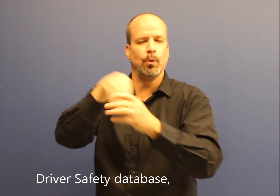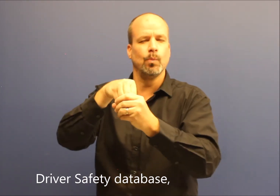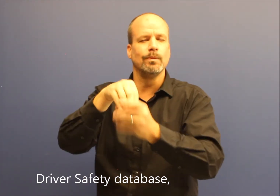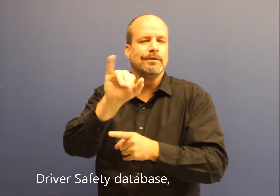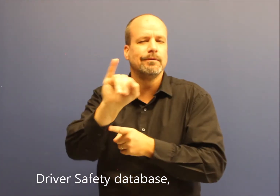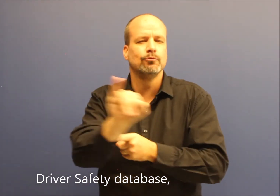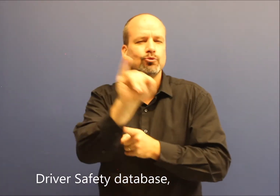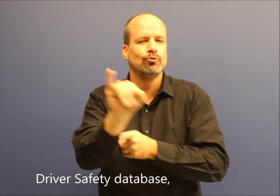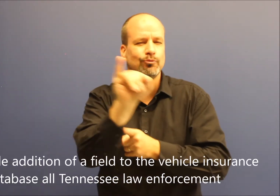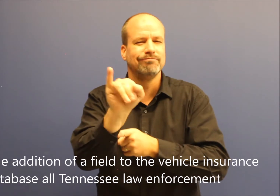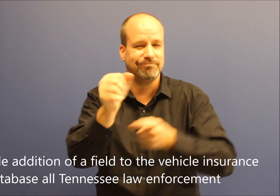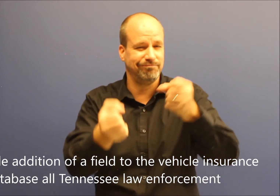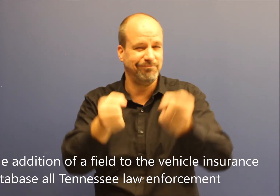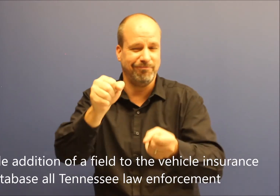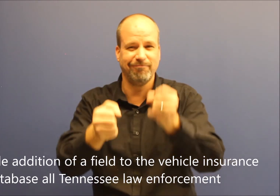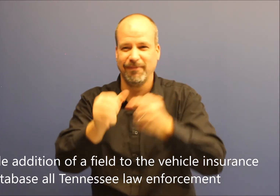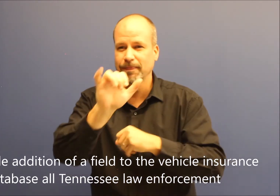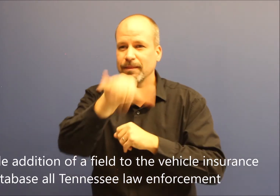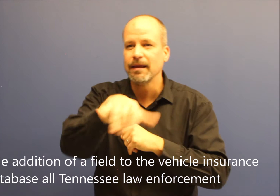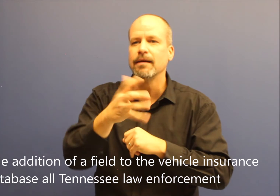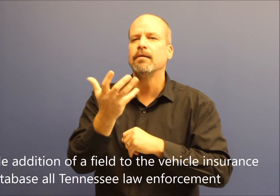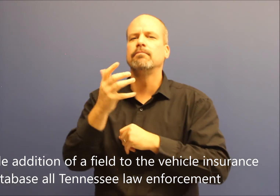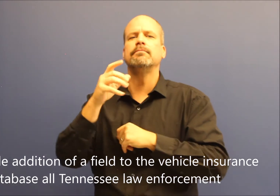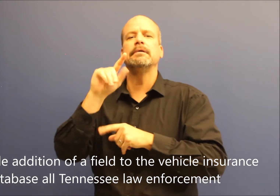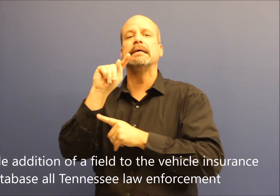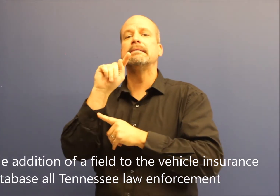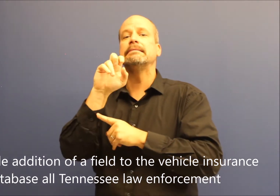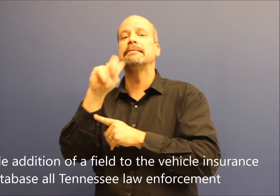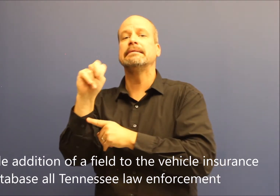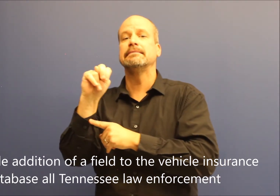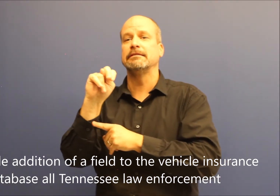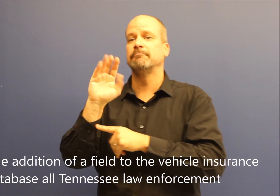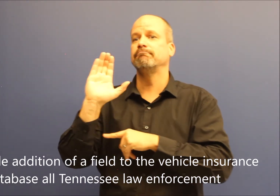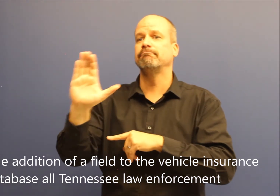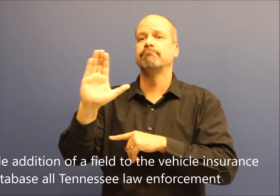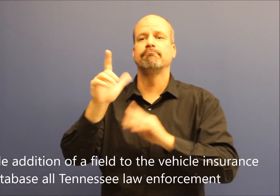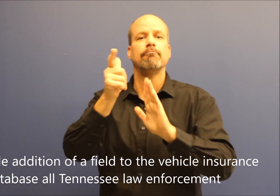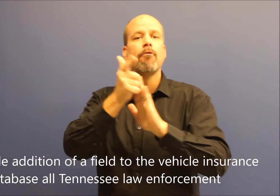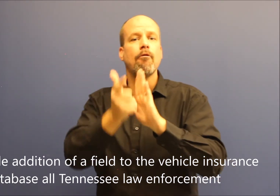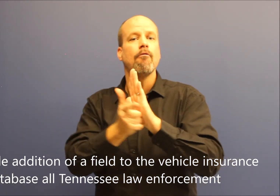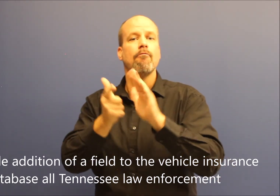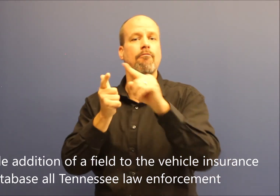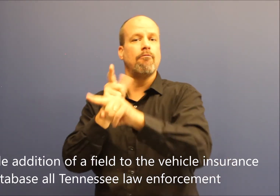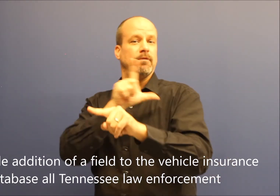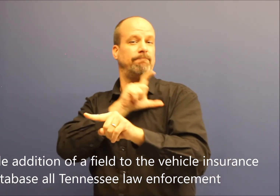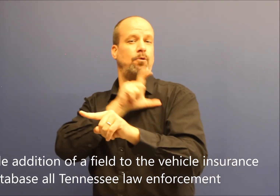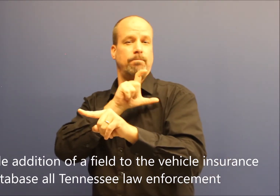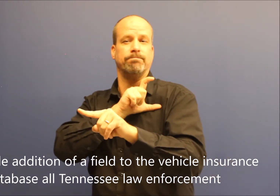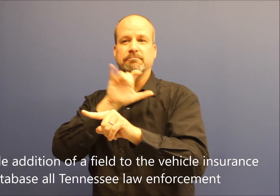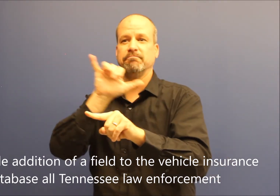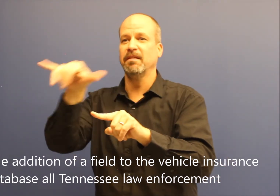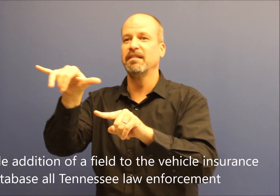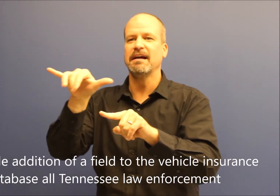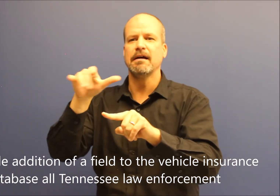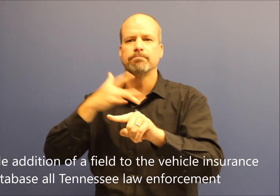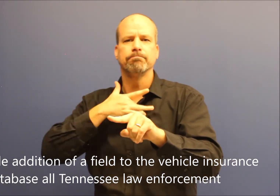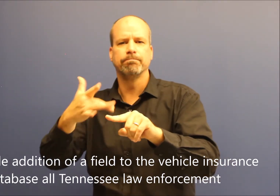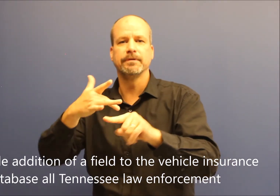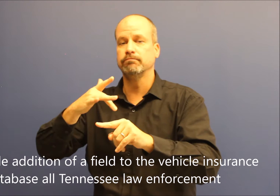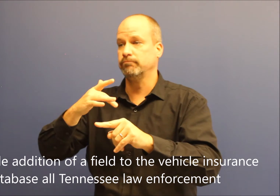The simple addition of a field to the vehicle insurance database, all Tennessee law enforcement